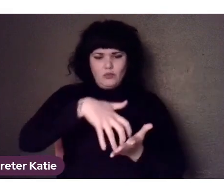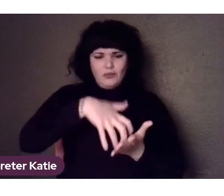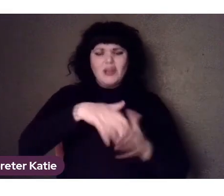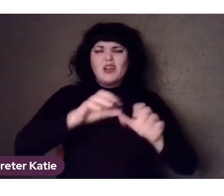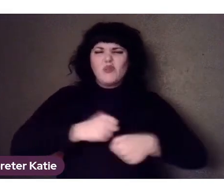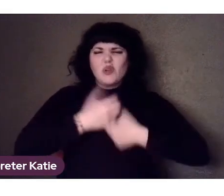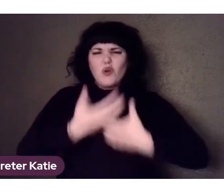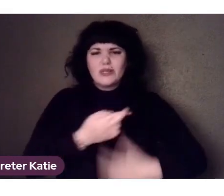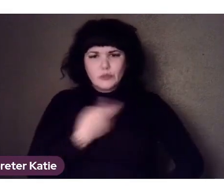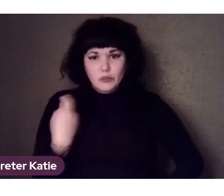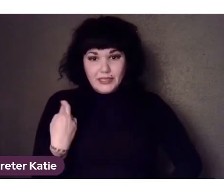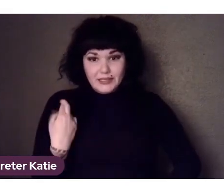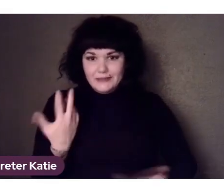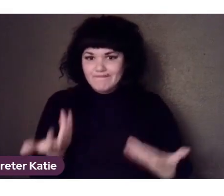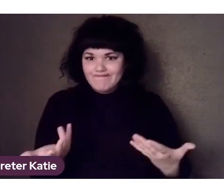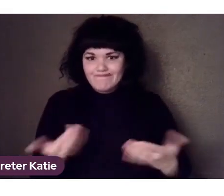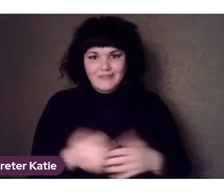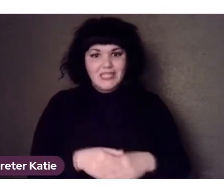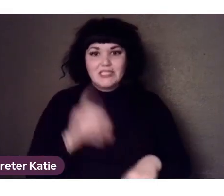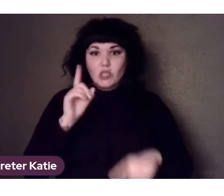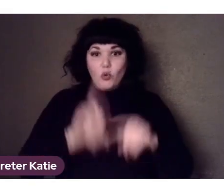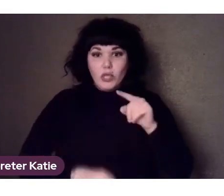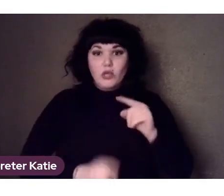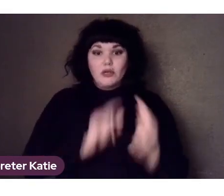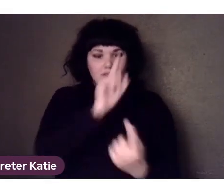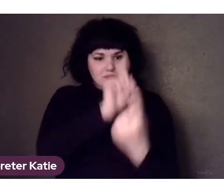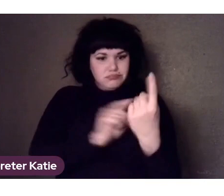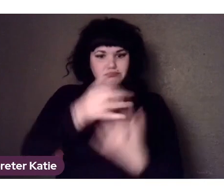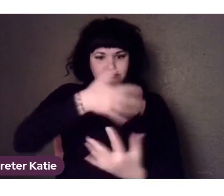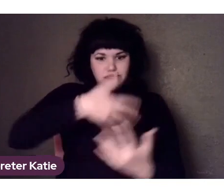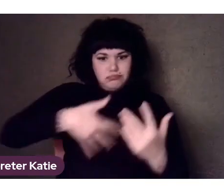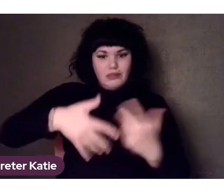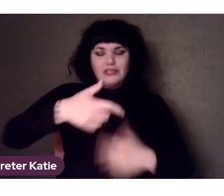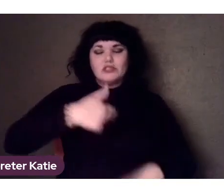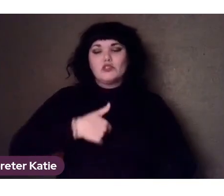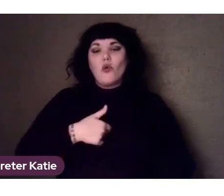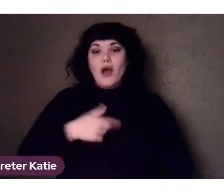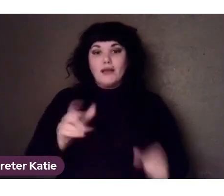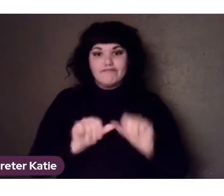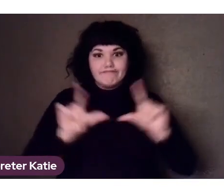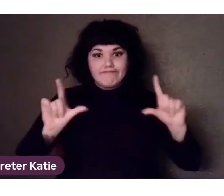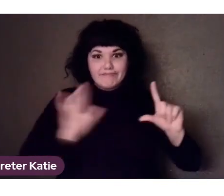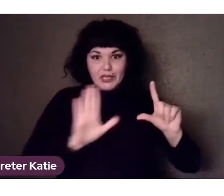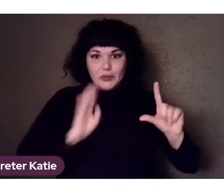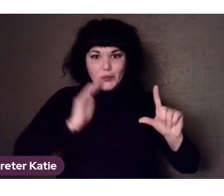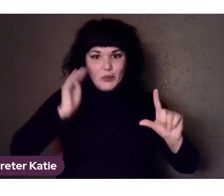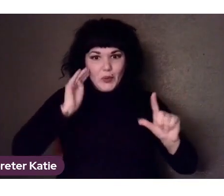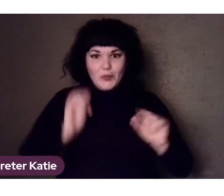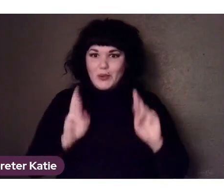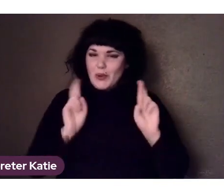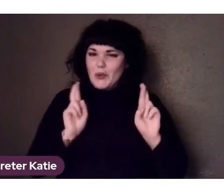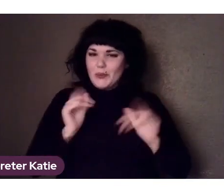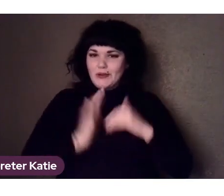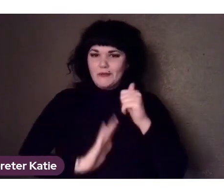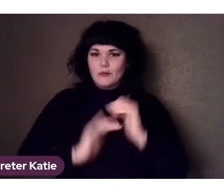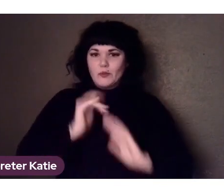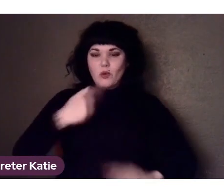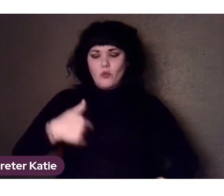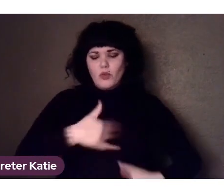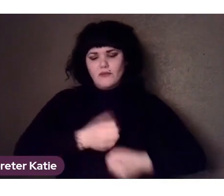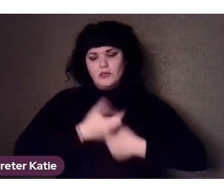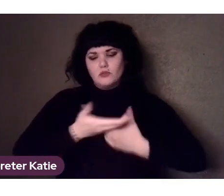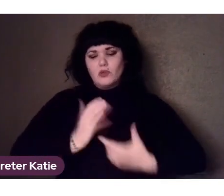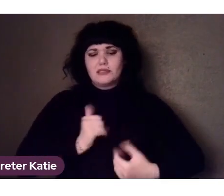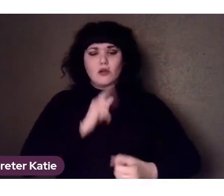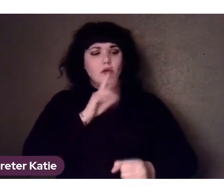all here to me. So I am coming to you in your home. I hope you're comfortable. We have expressed our commitment to